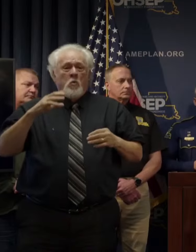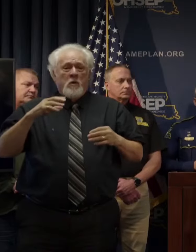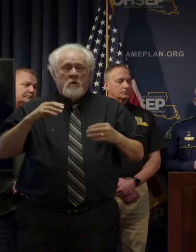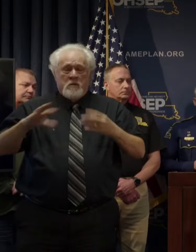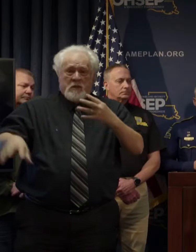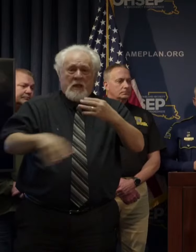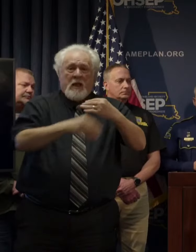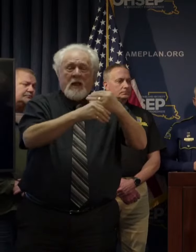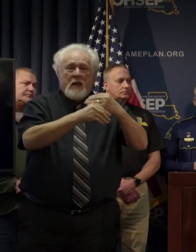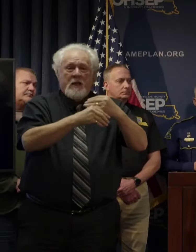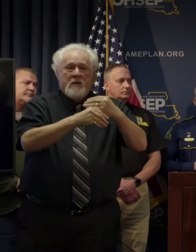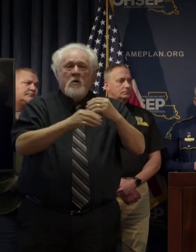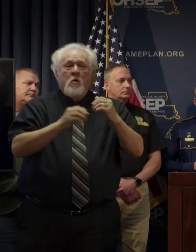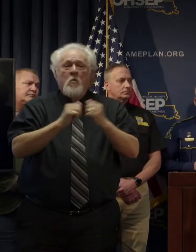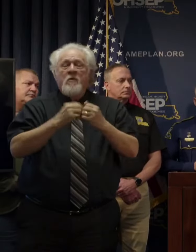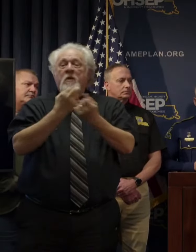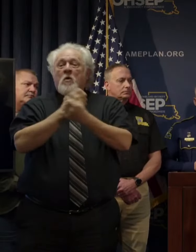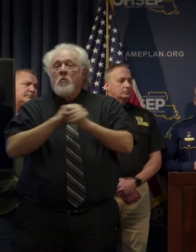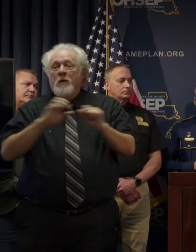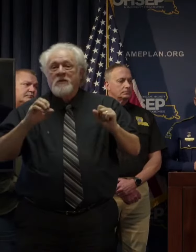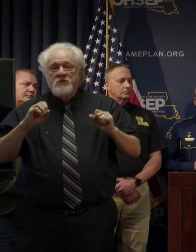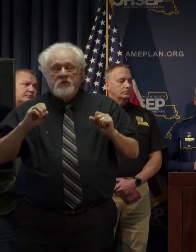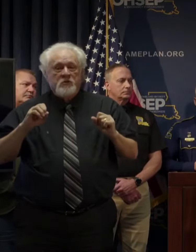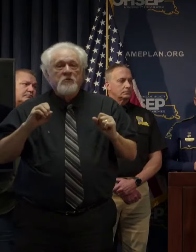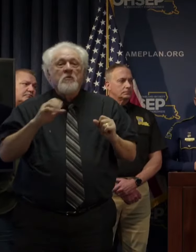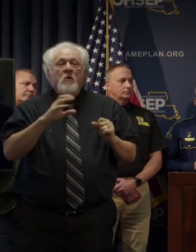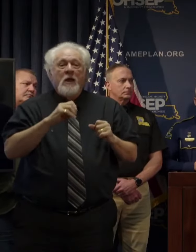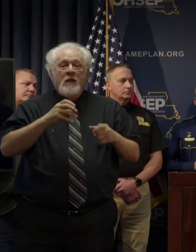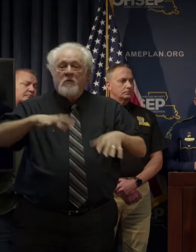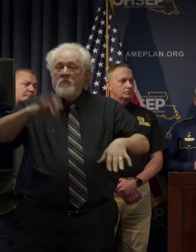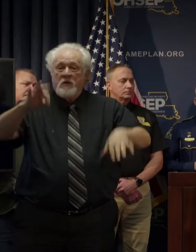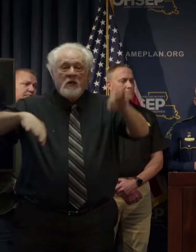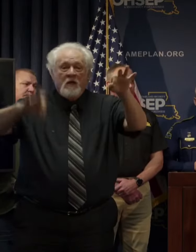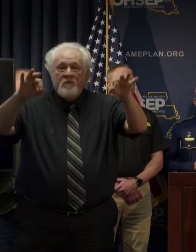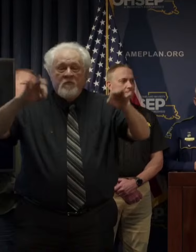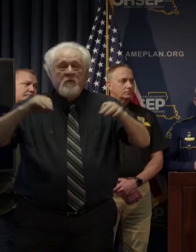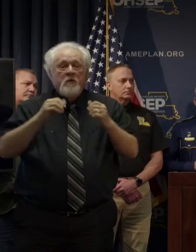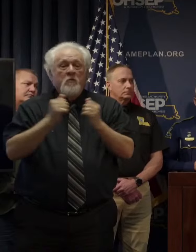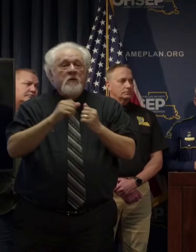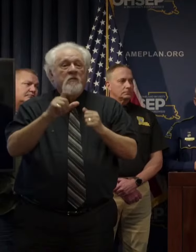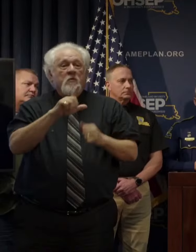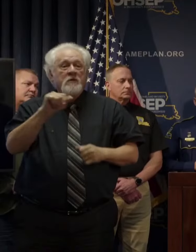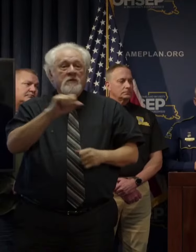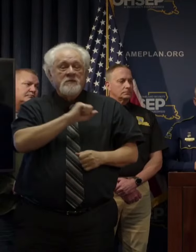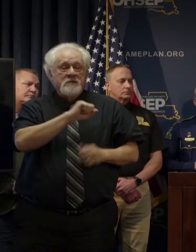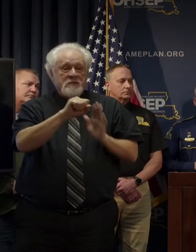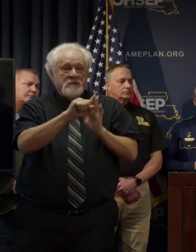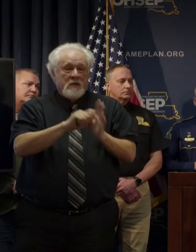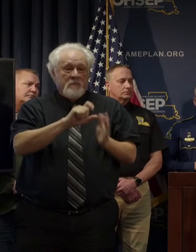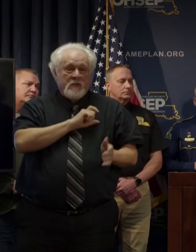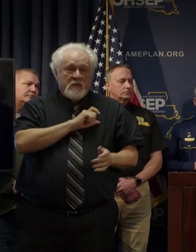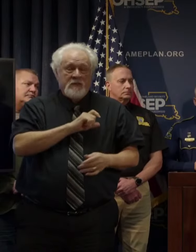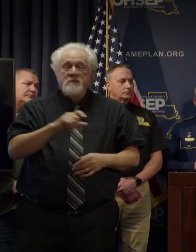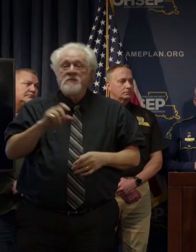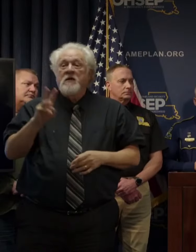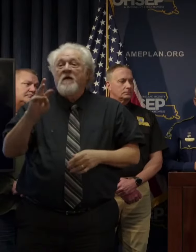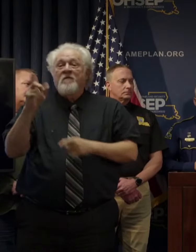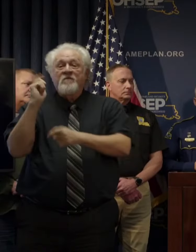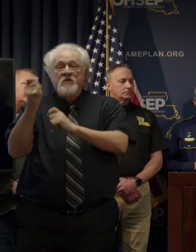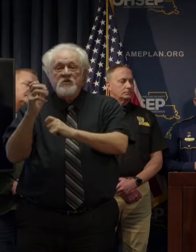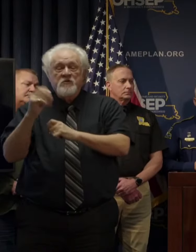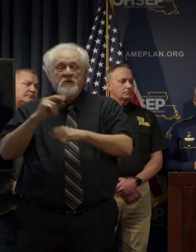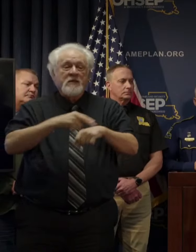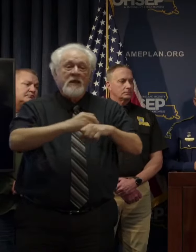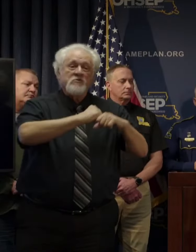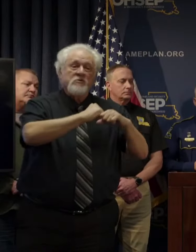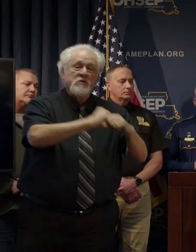complemented with rescue and recovery equipment by the Louisiana State Police, the Louisiana Wildlife and Fisheries, and the Louisiana National Guard